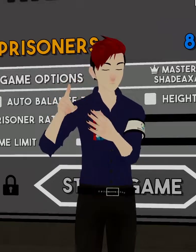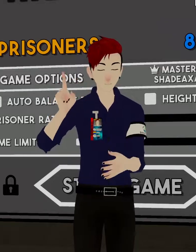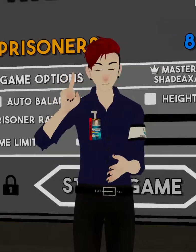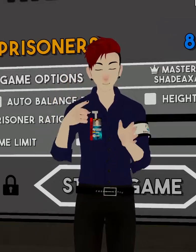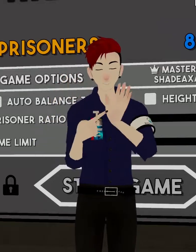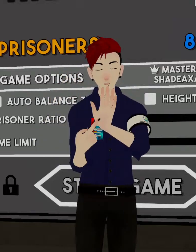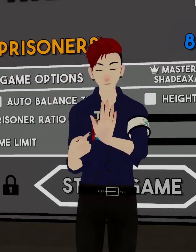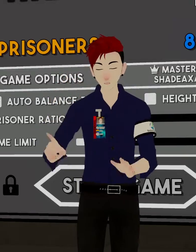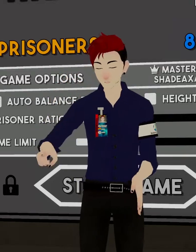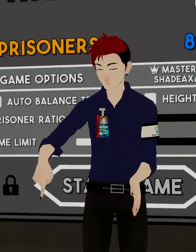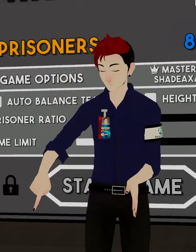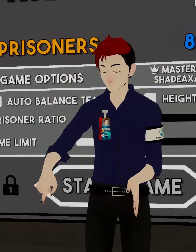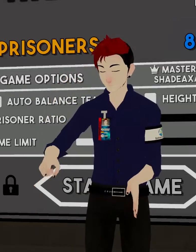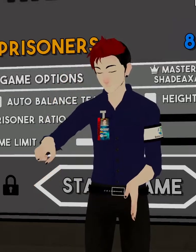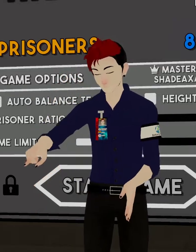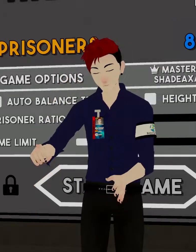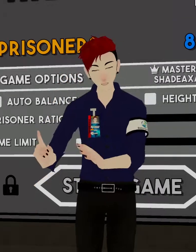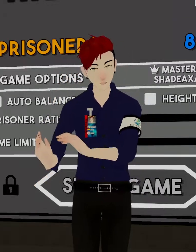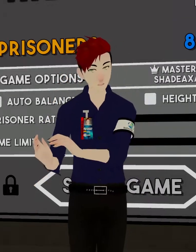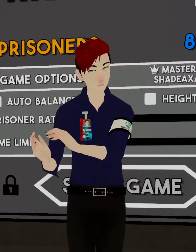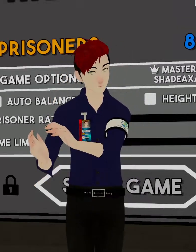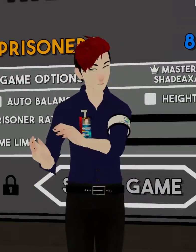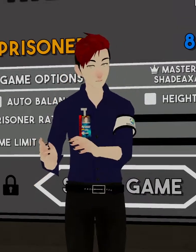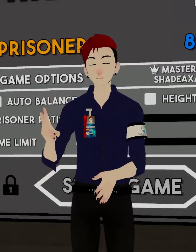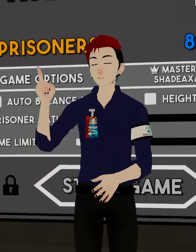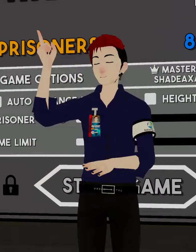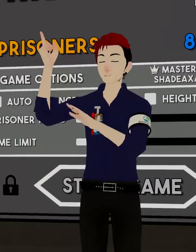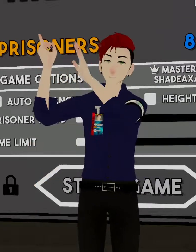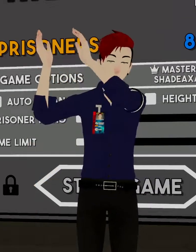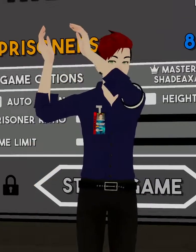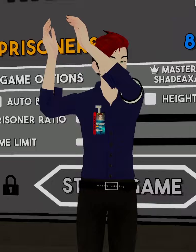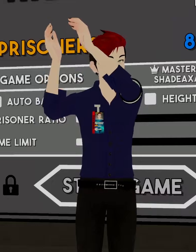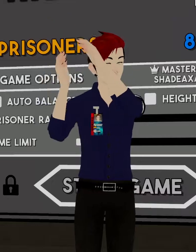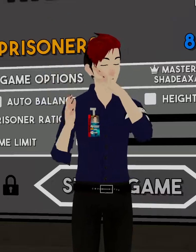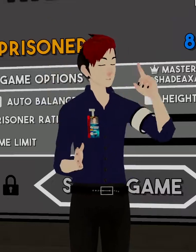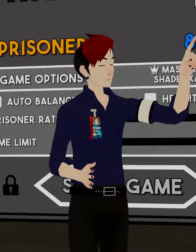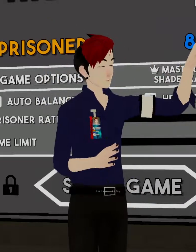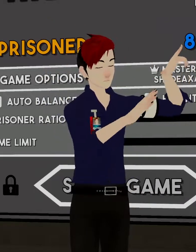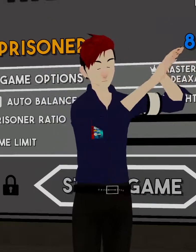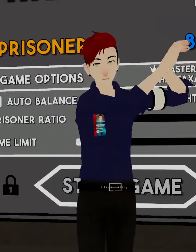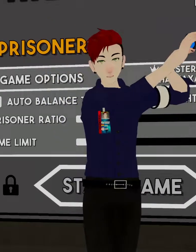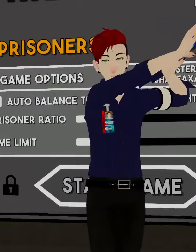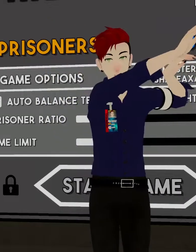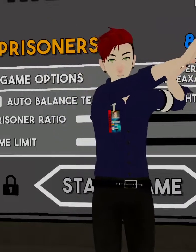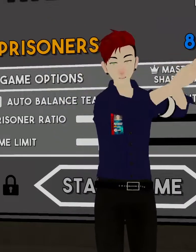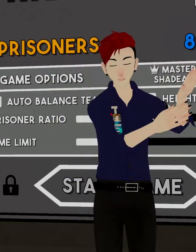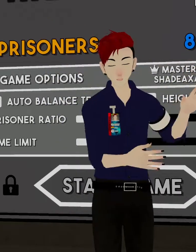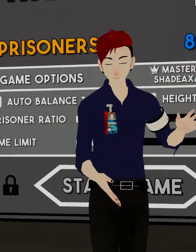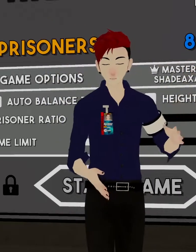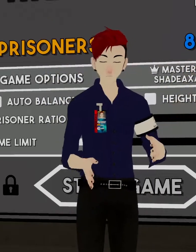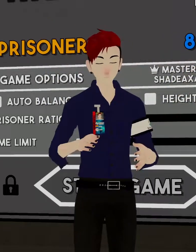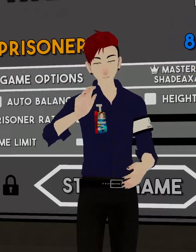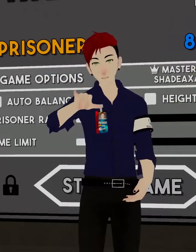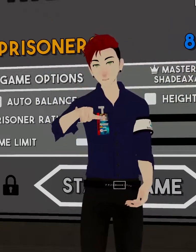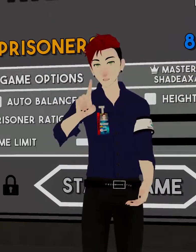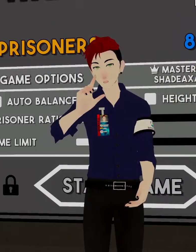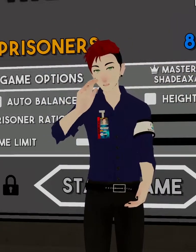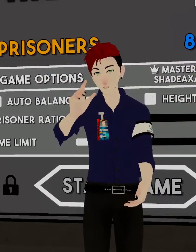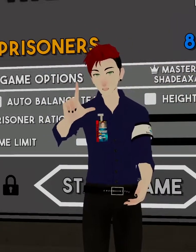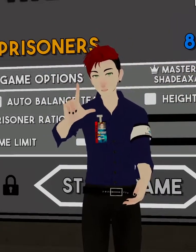And then showing where. Like, is it the vent down there? Is it the vent right there? Is it the vent over here? That one's a